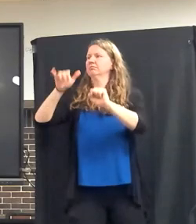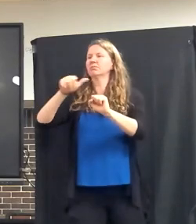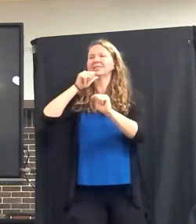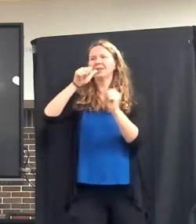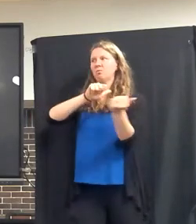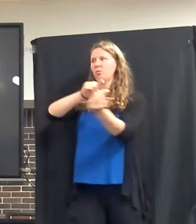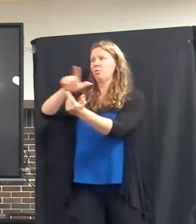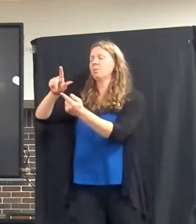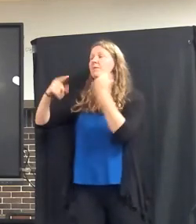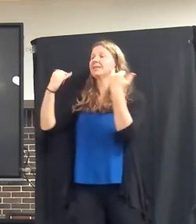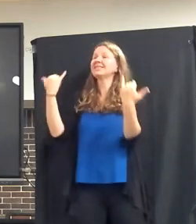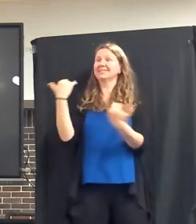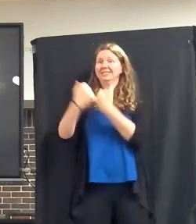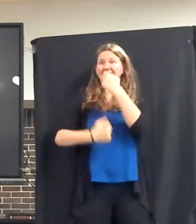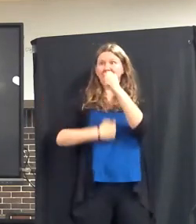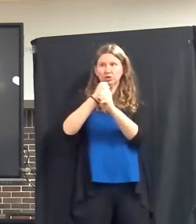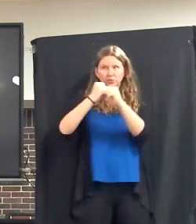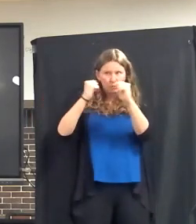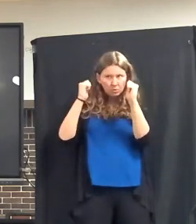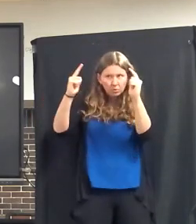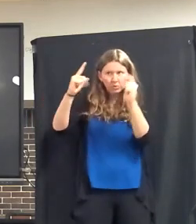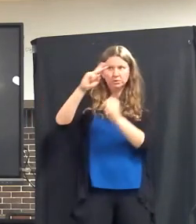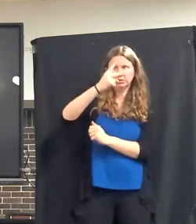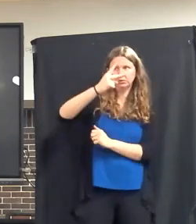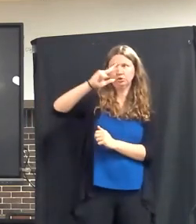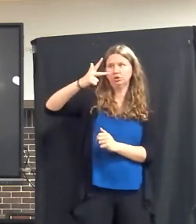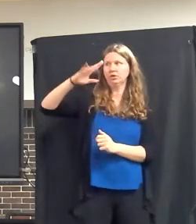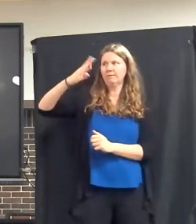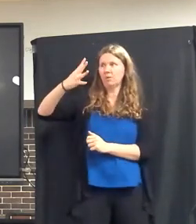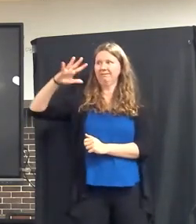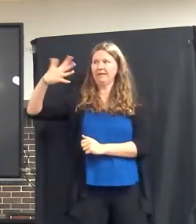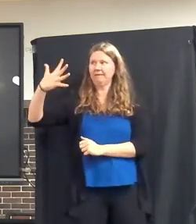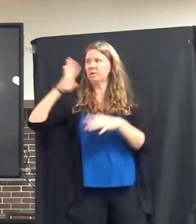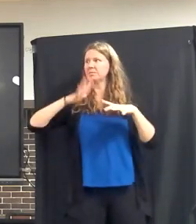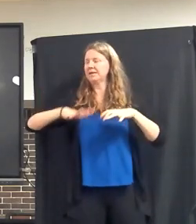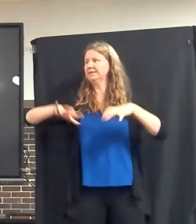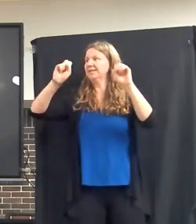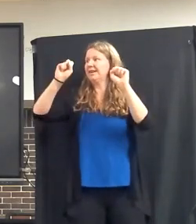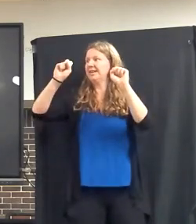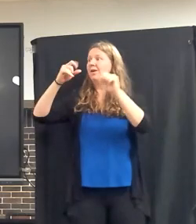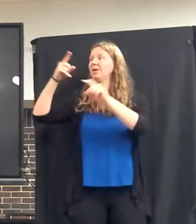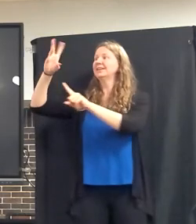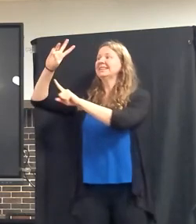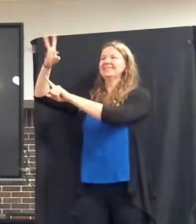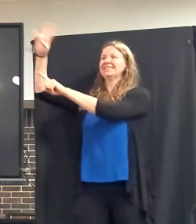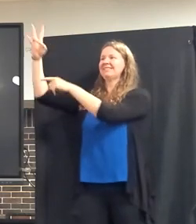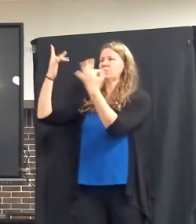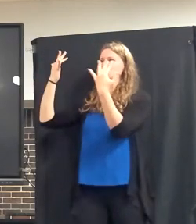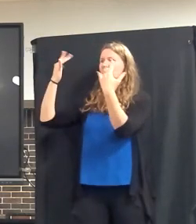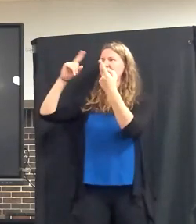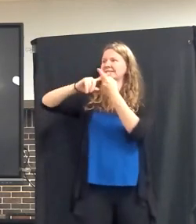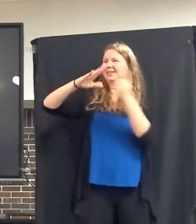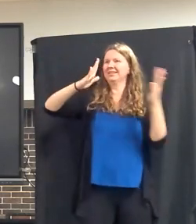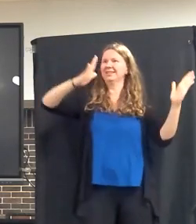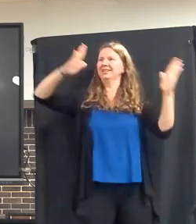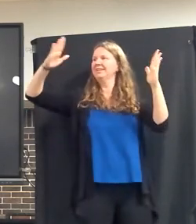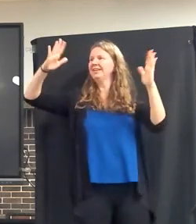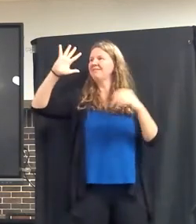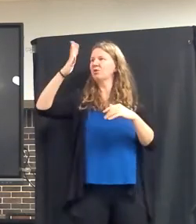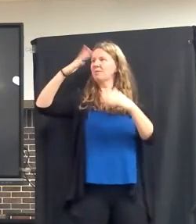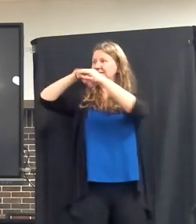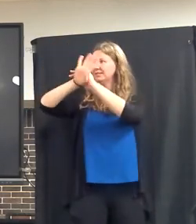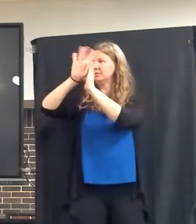some 4th graders that took it because we knew they were approaching mastery. But starting this year, 2nd through 5th